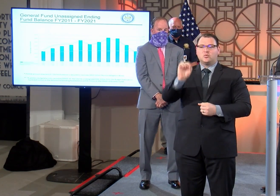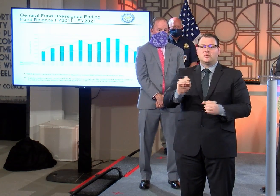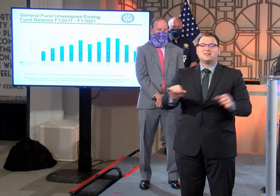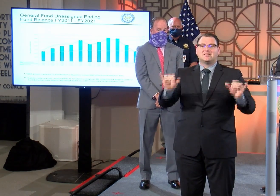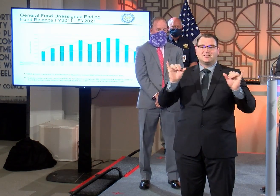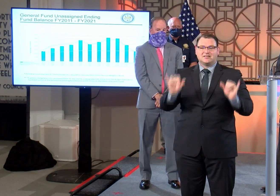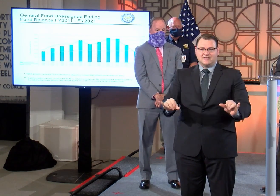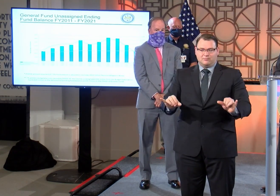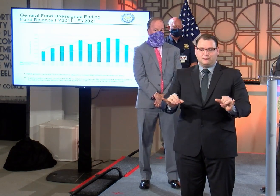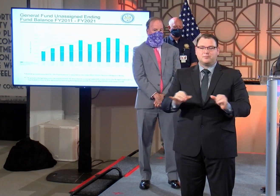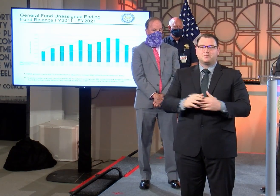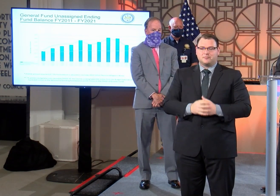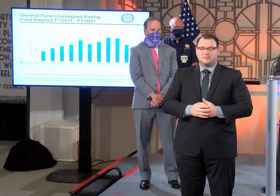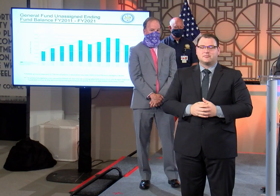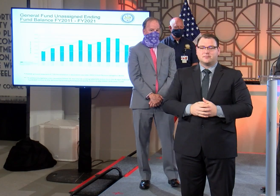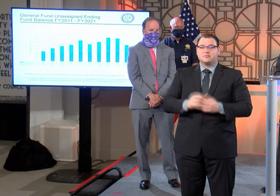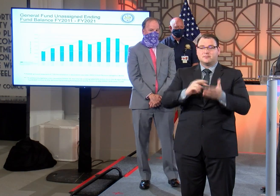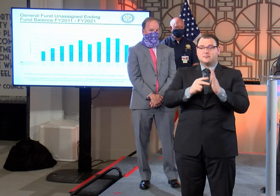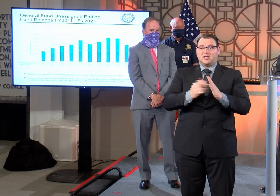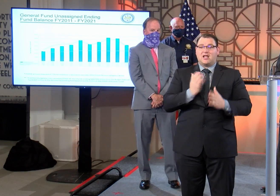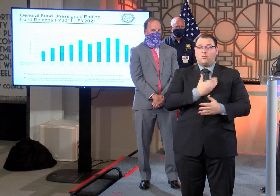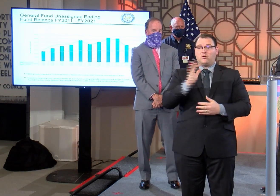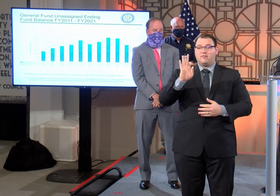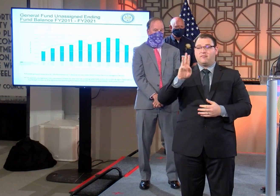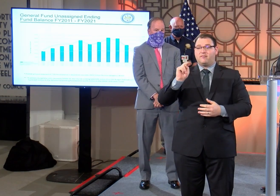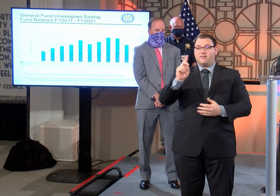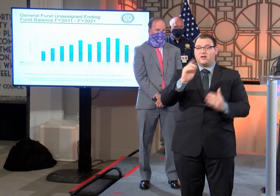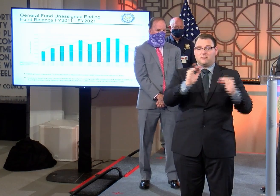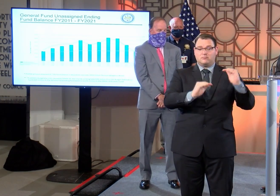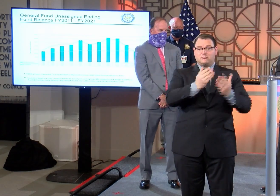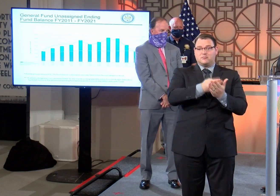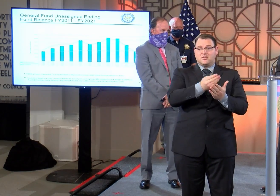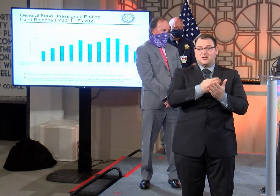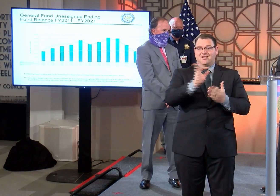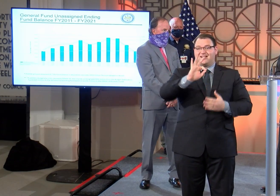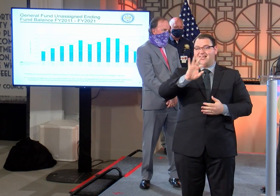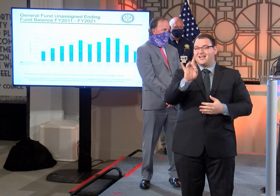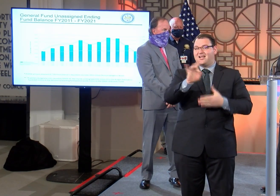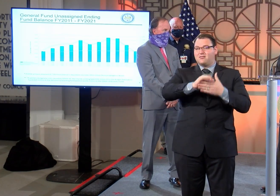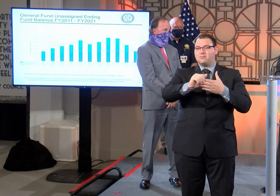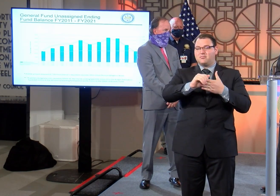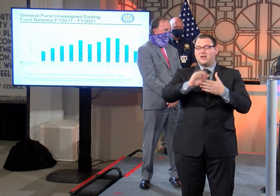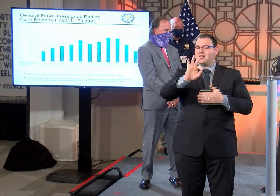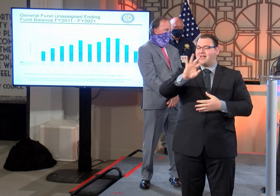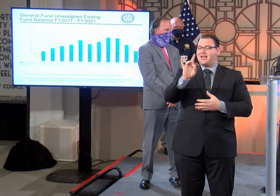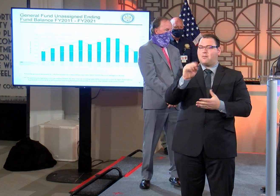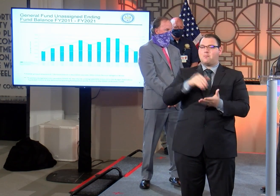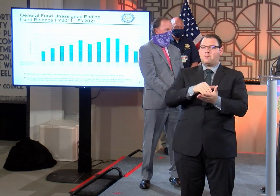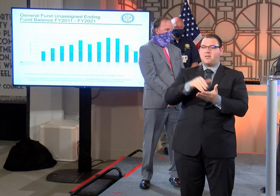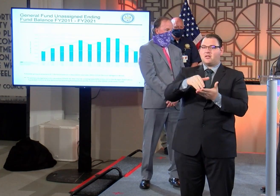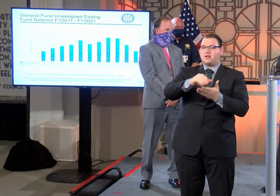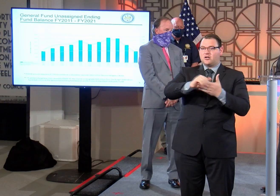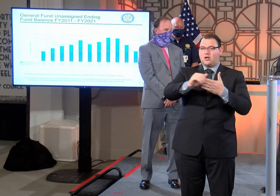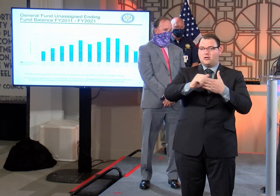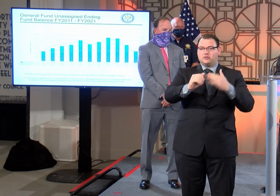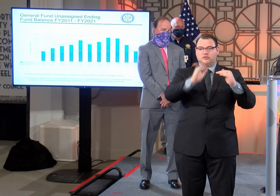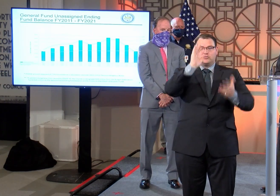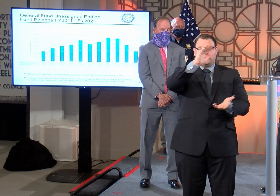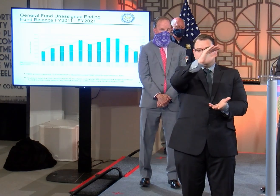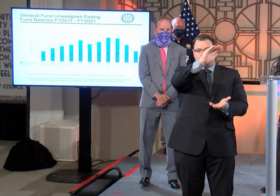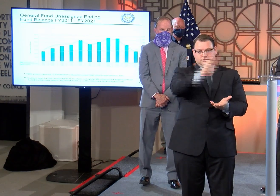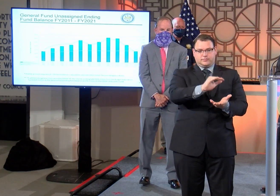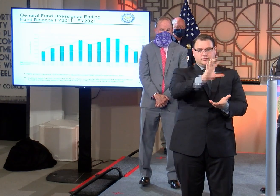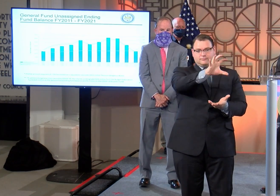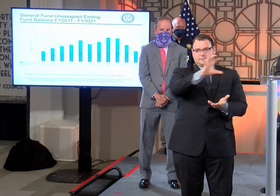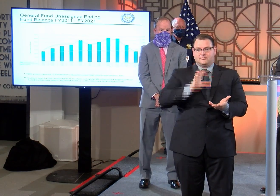be a drawdown from the fund balance of approximately $98 million from the fund balance. This